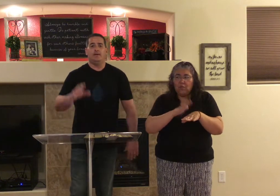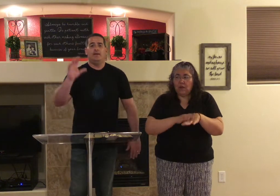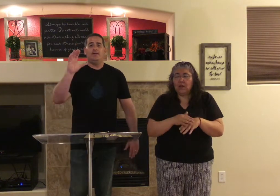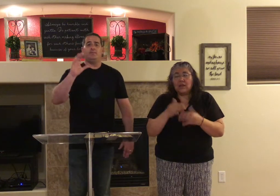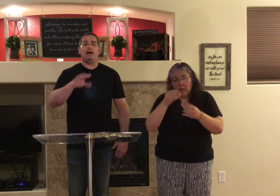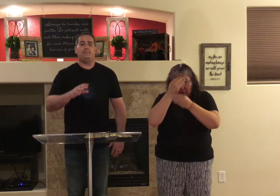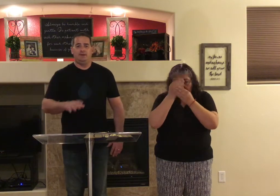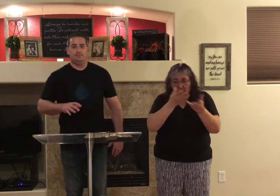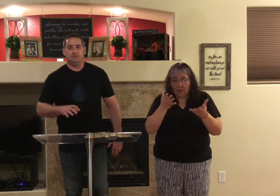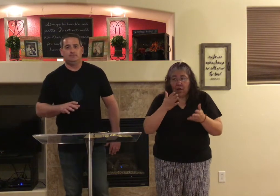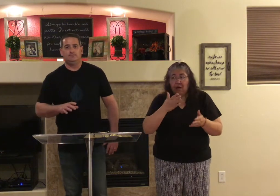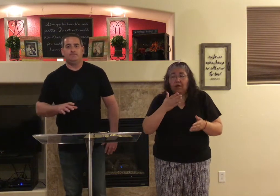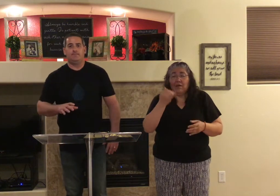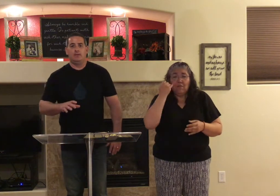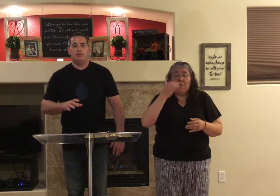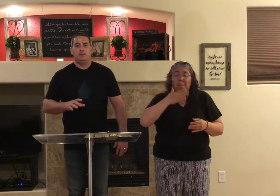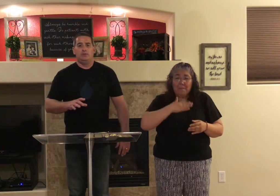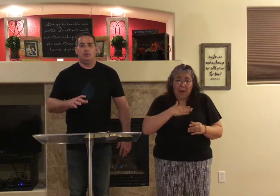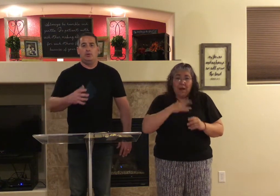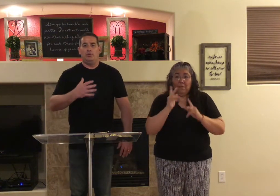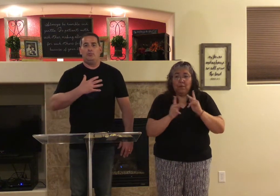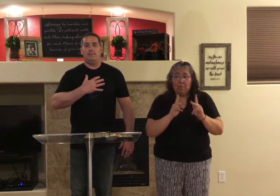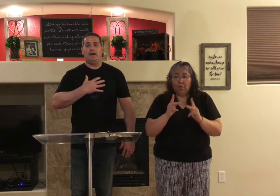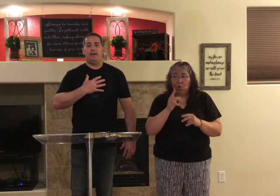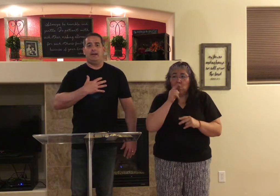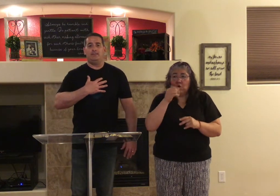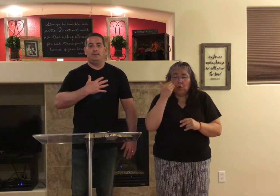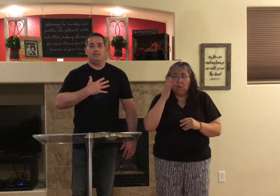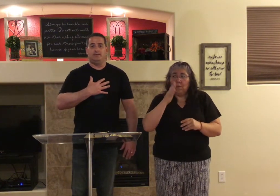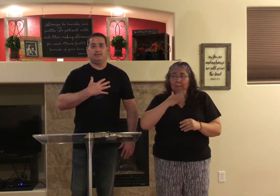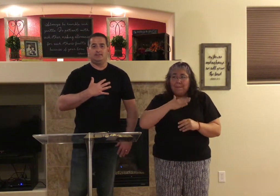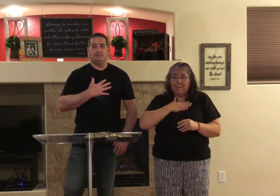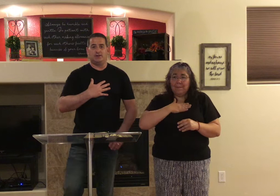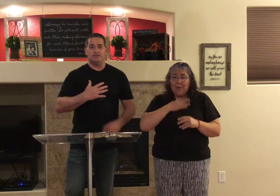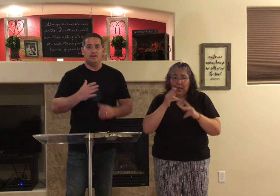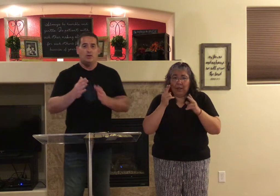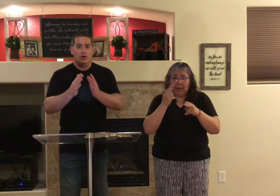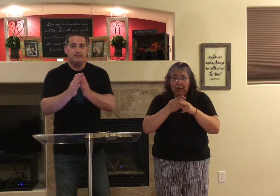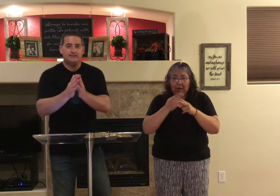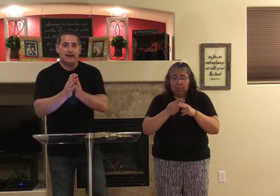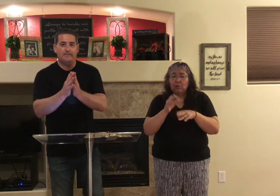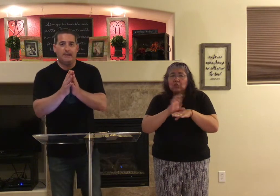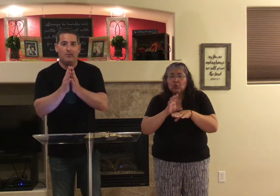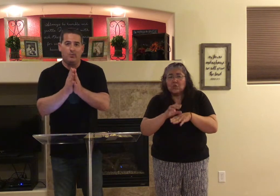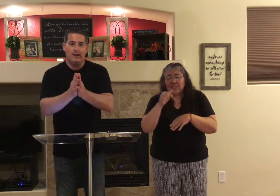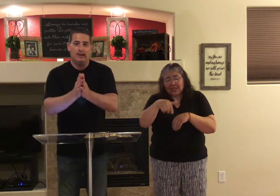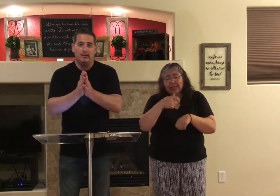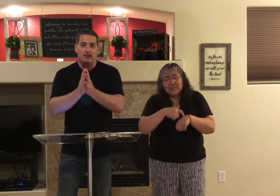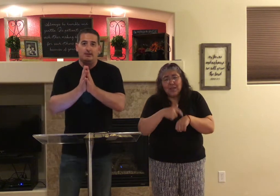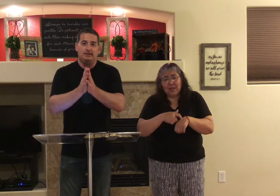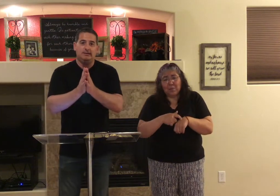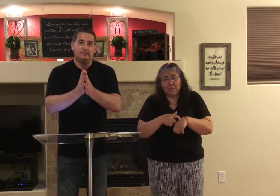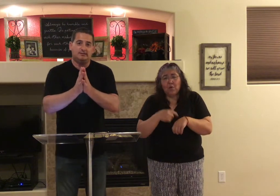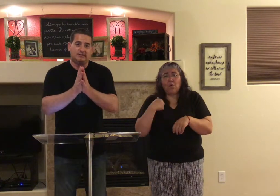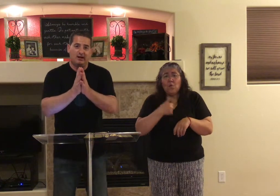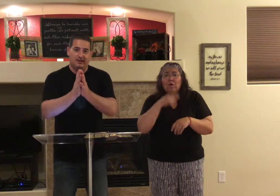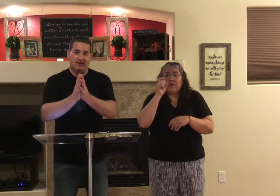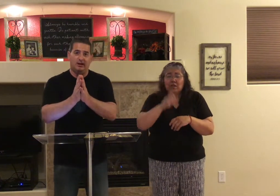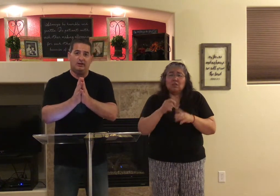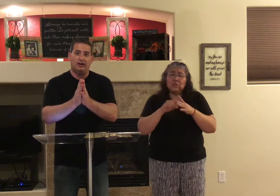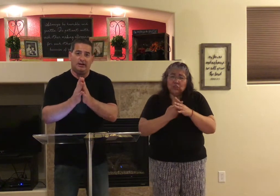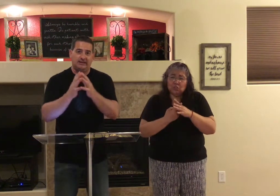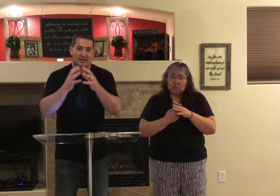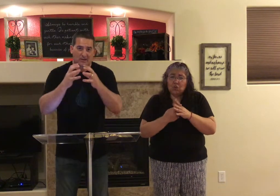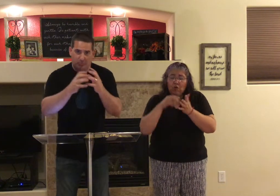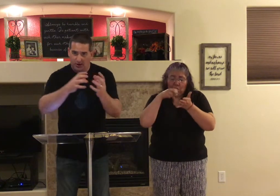you something? If my people, who are known by my name, listen, church, it's time that we need to start